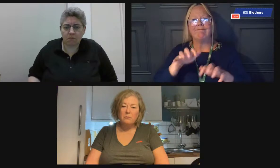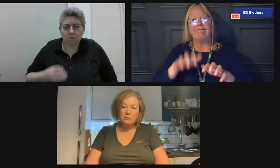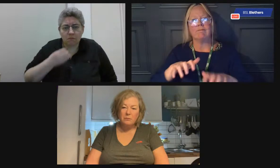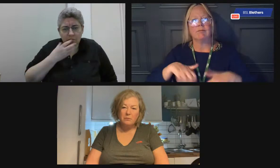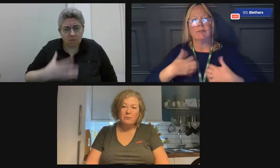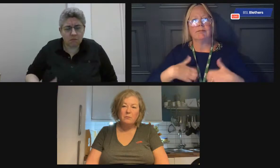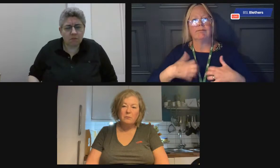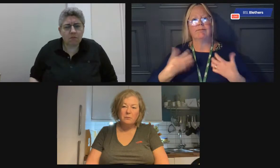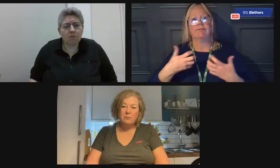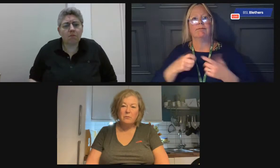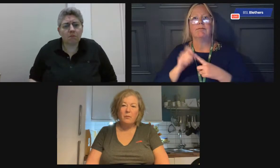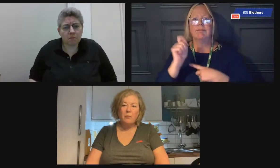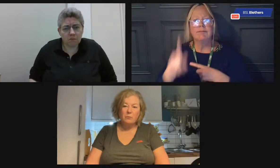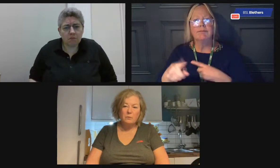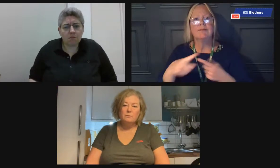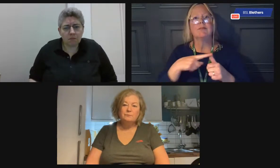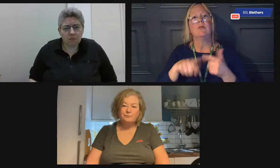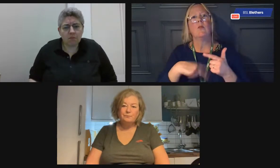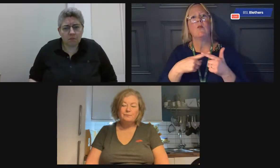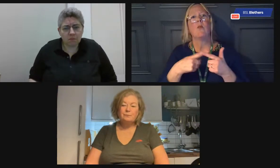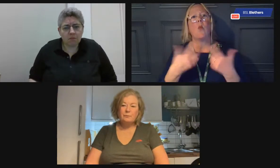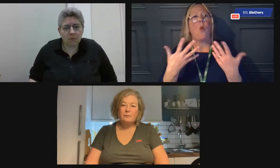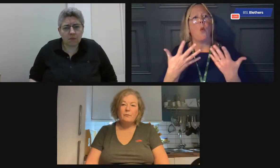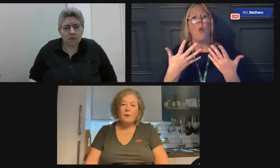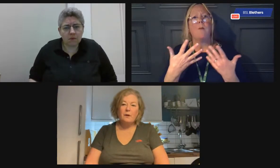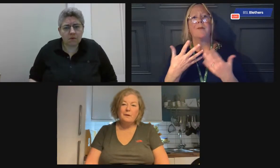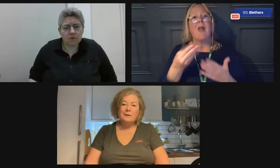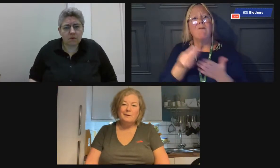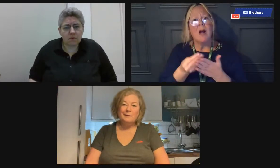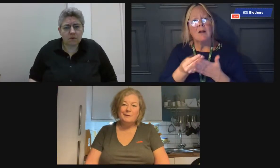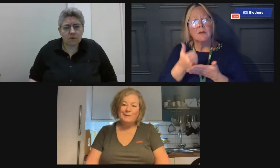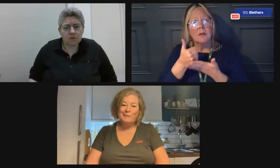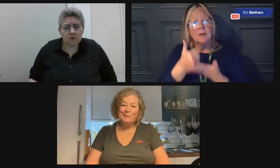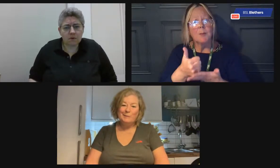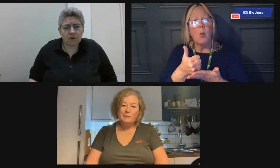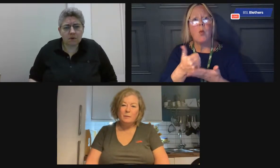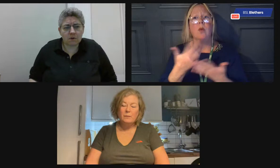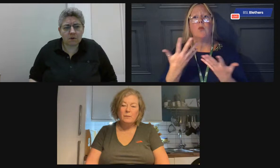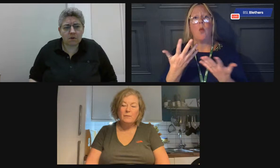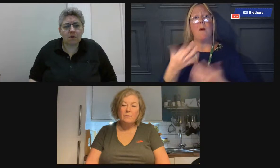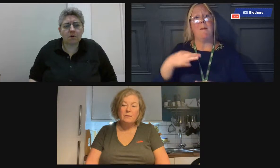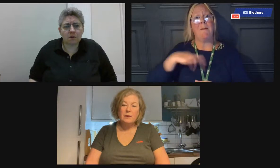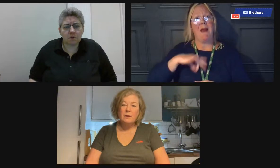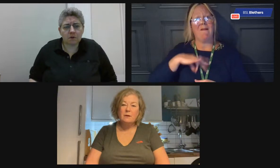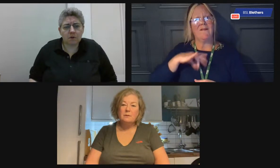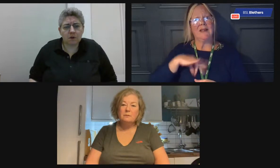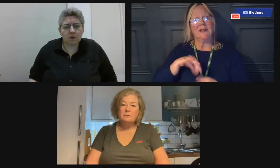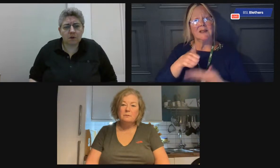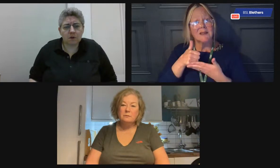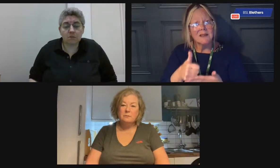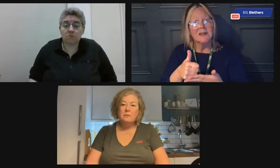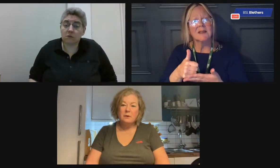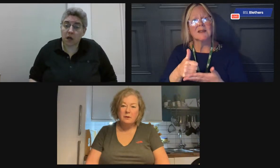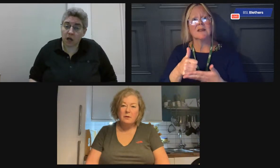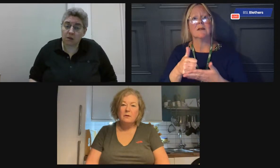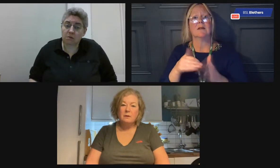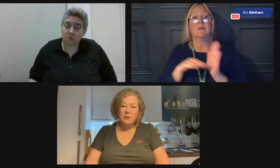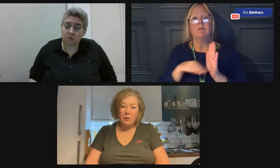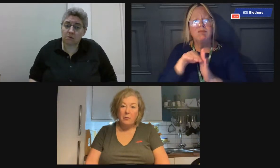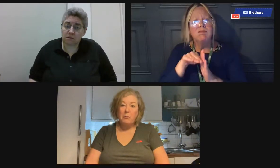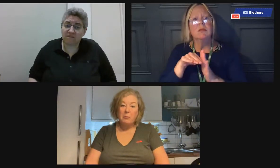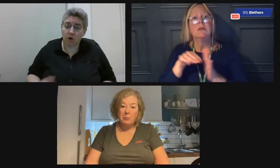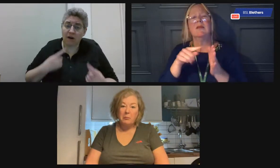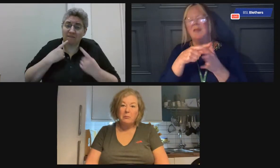with your hospital treatment plan or anything like Wow. that, if you have any complaints, she deals with that. She offers funding for